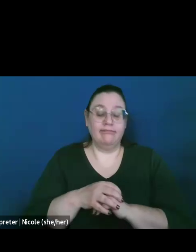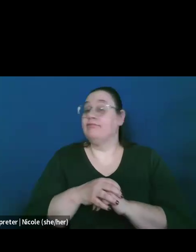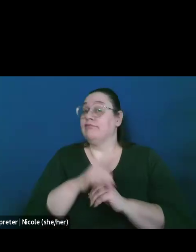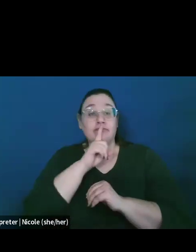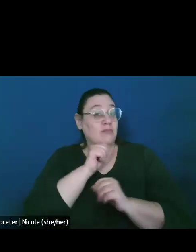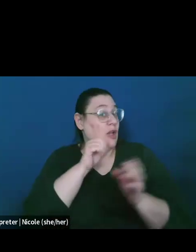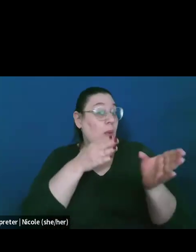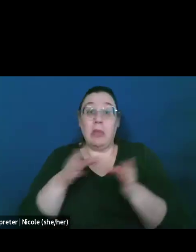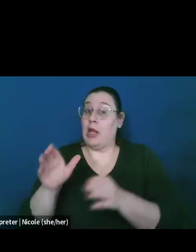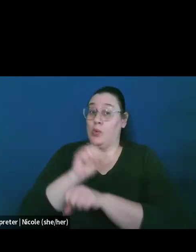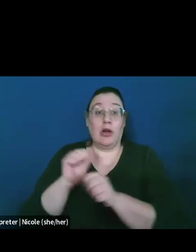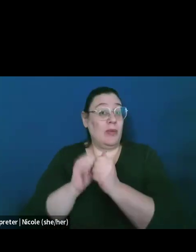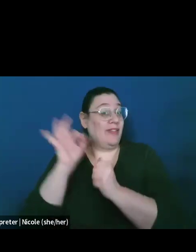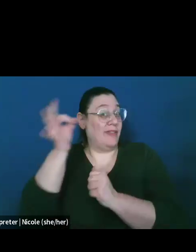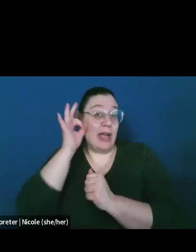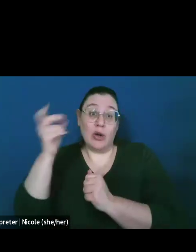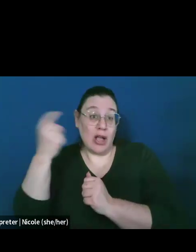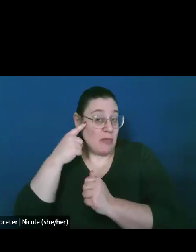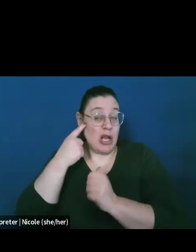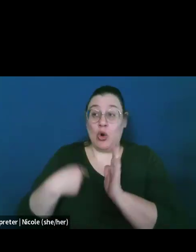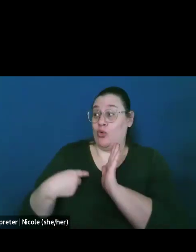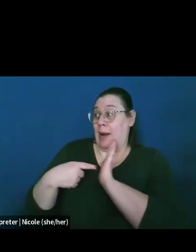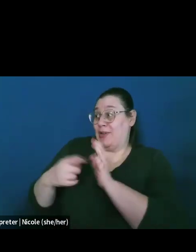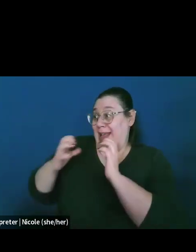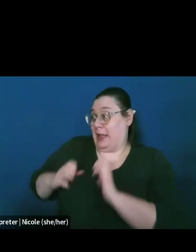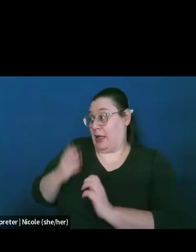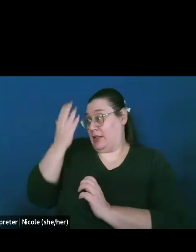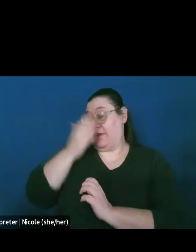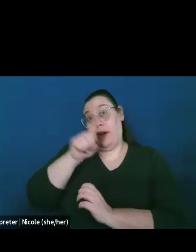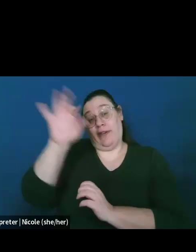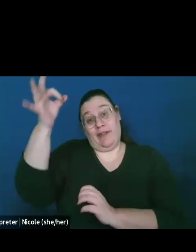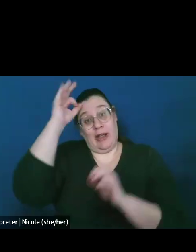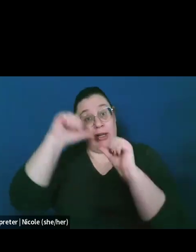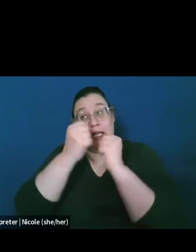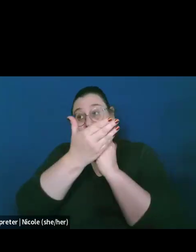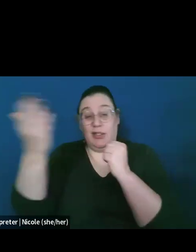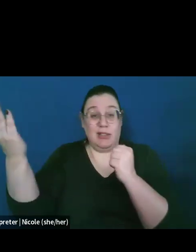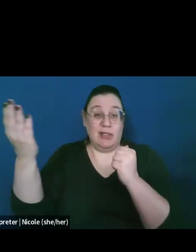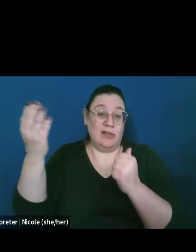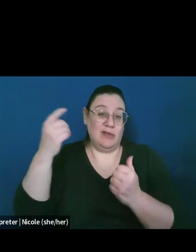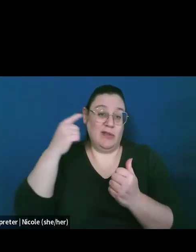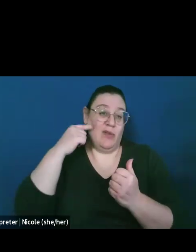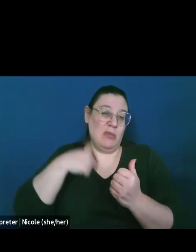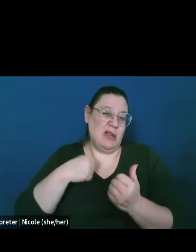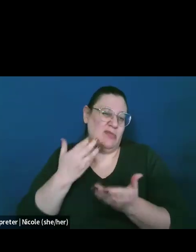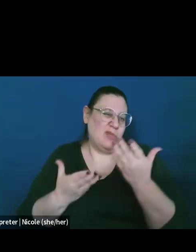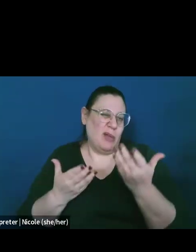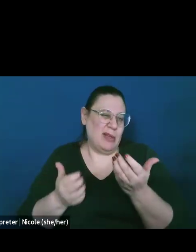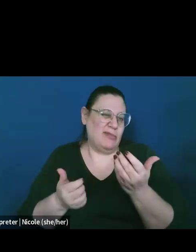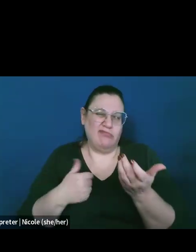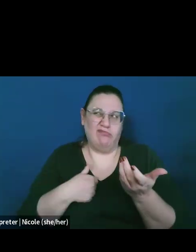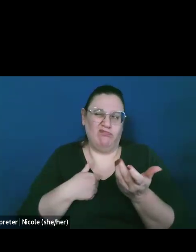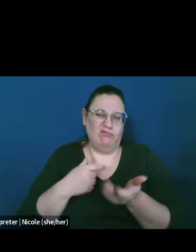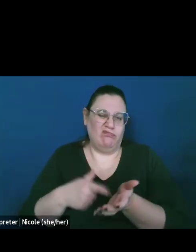the federal government or represent clients to federal agencies, which for me it's going to probably be most of the time, for example,